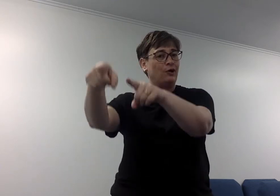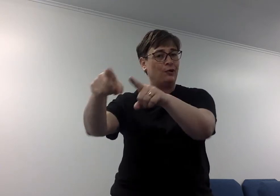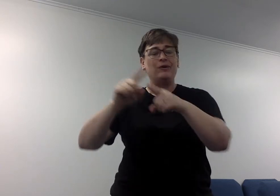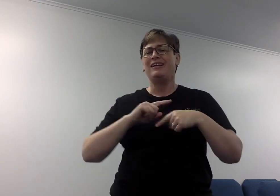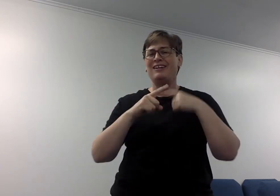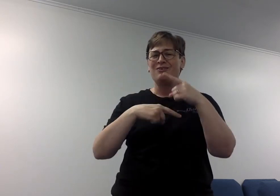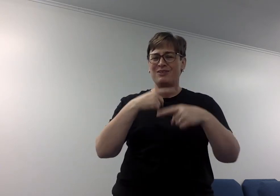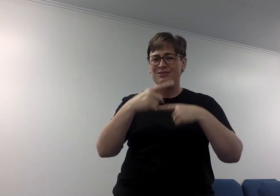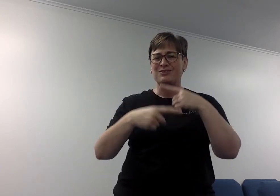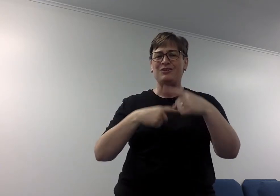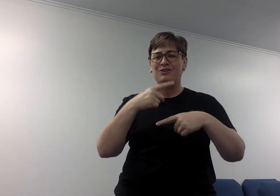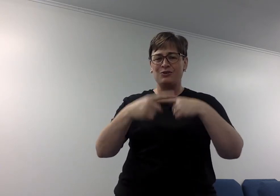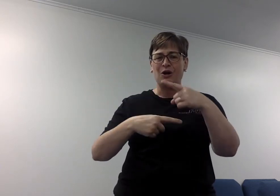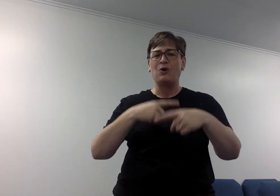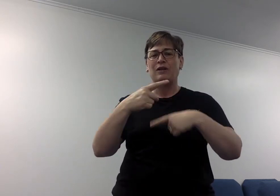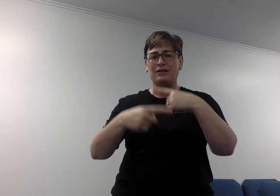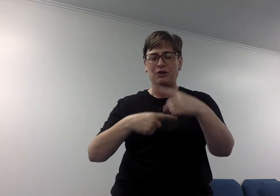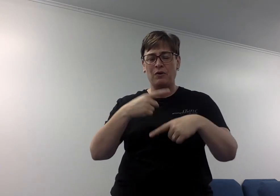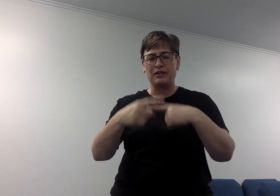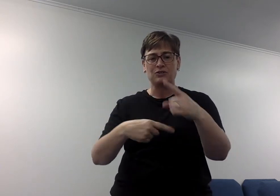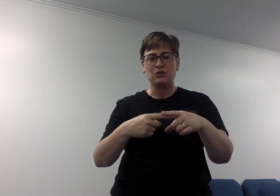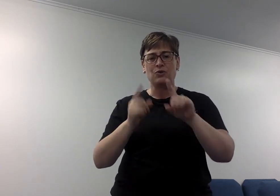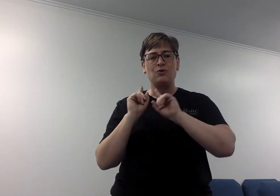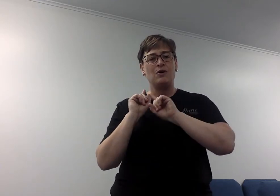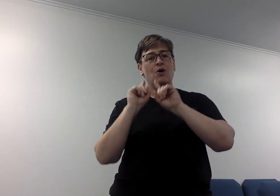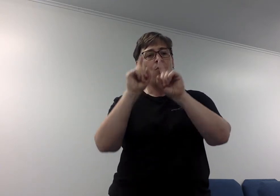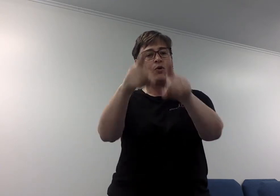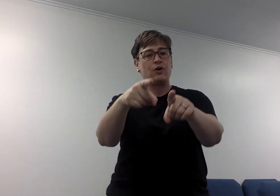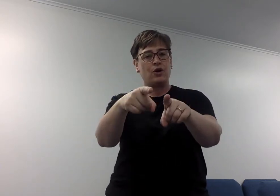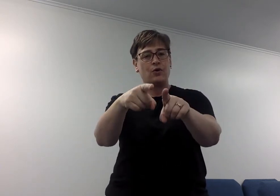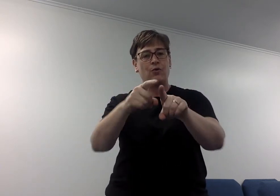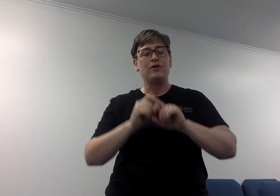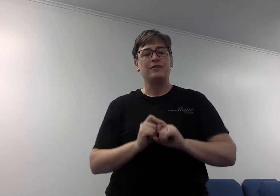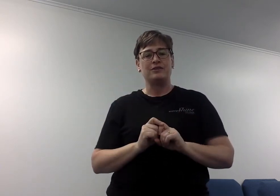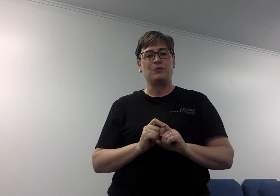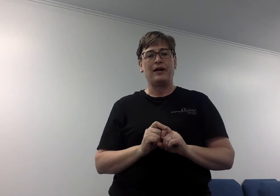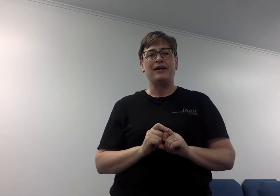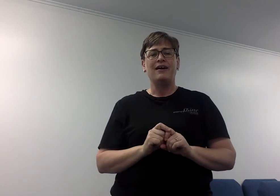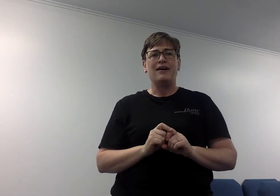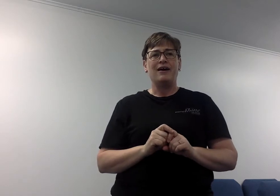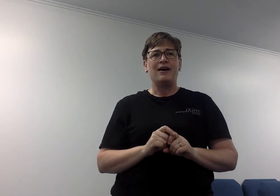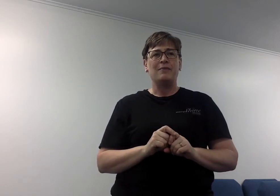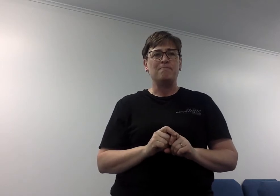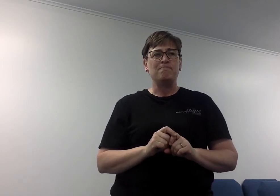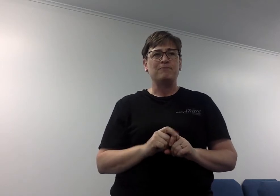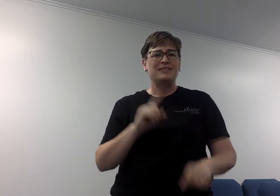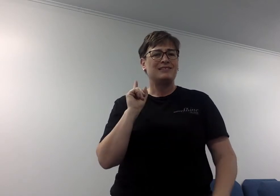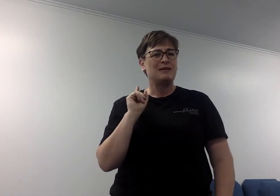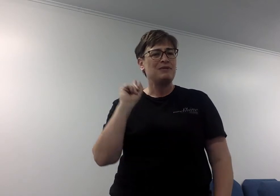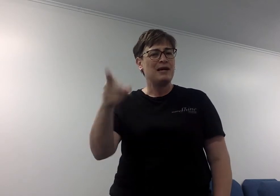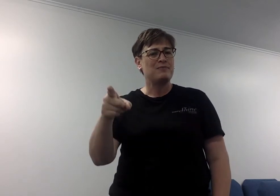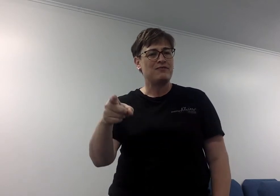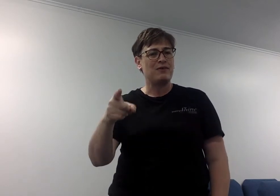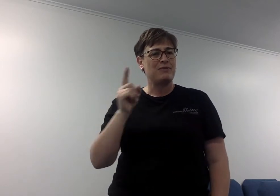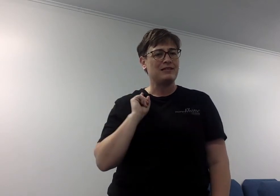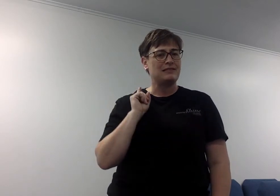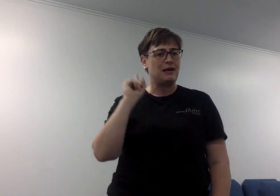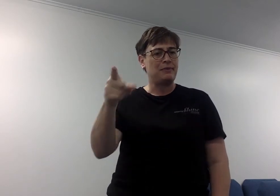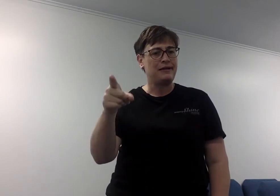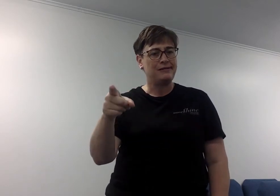Go, you can do go like you're going in a circle, or go this way. Sometimes if I'm being sloppy, I'll